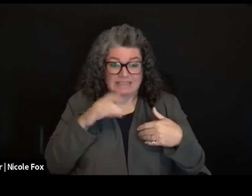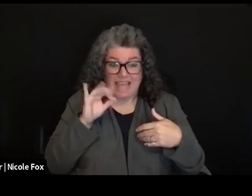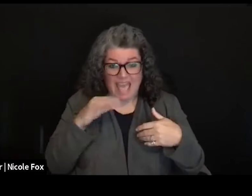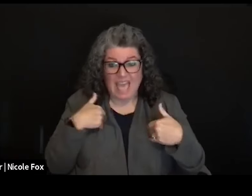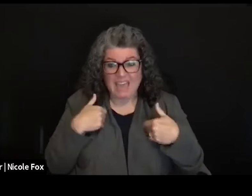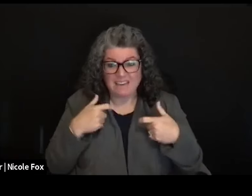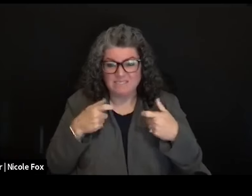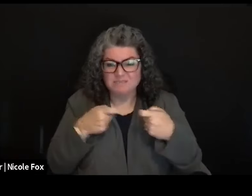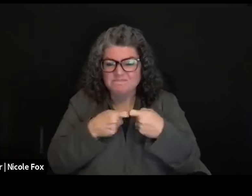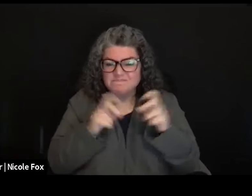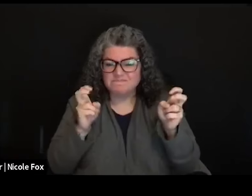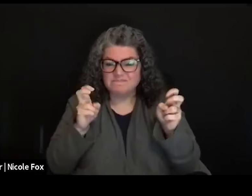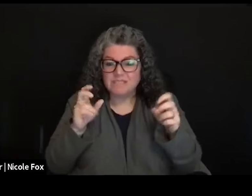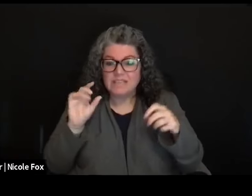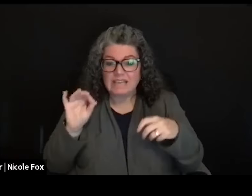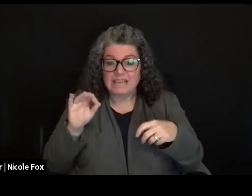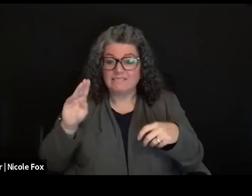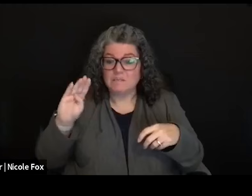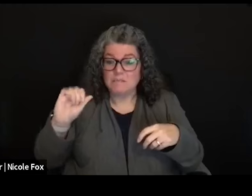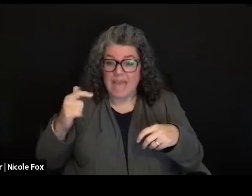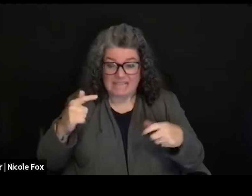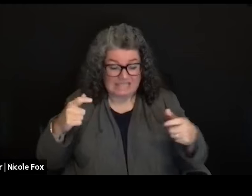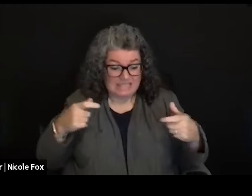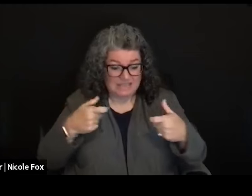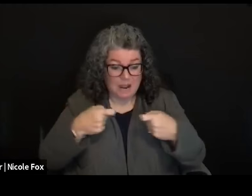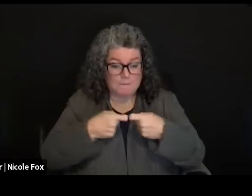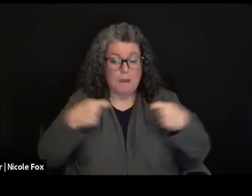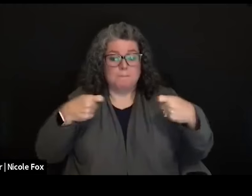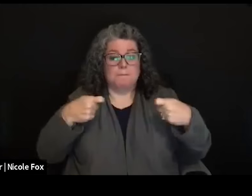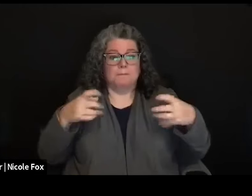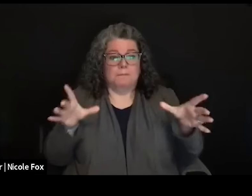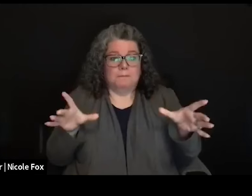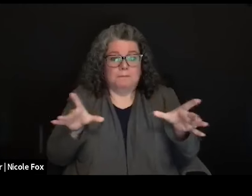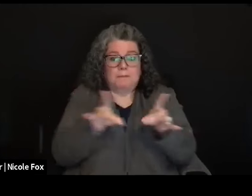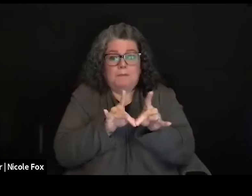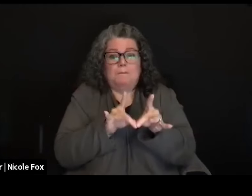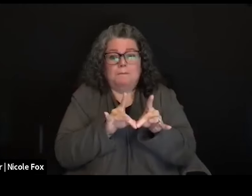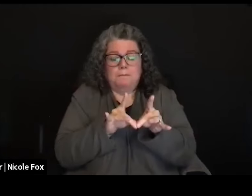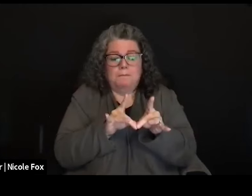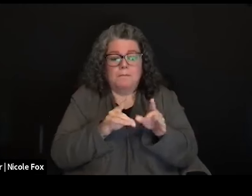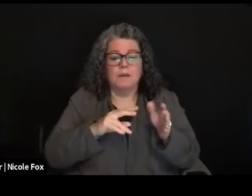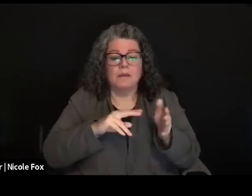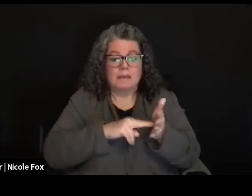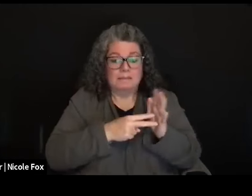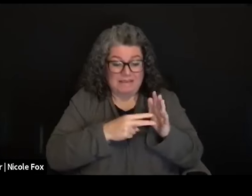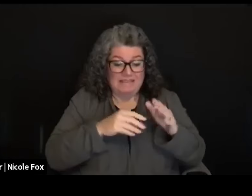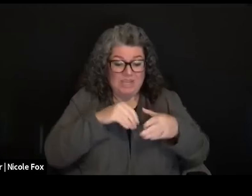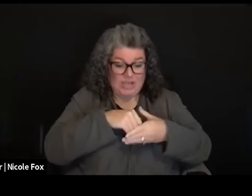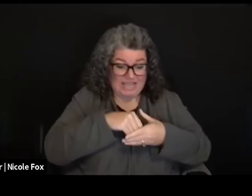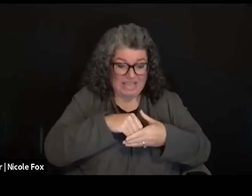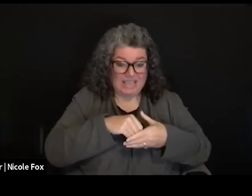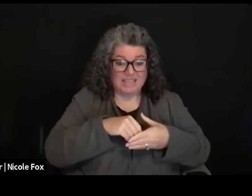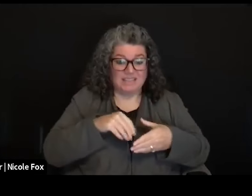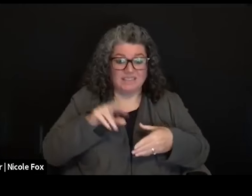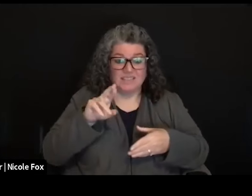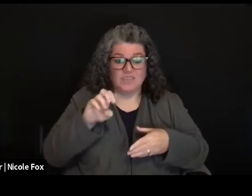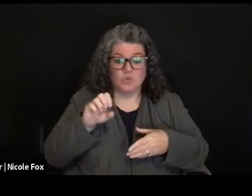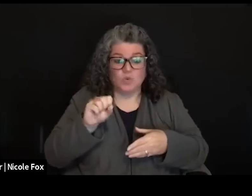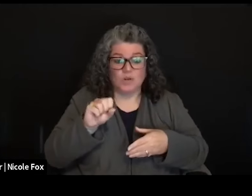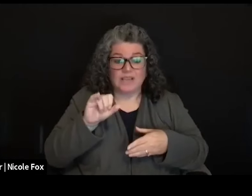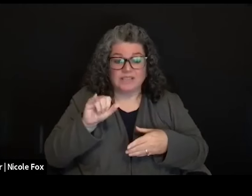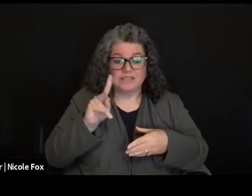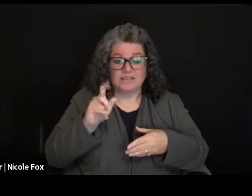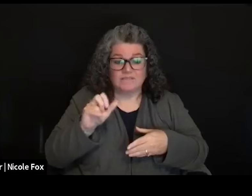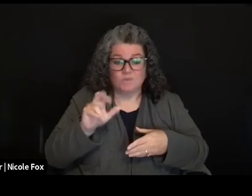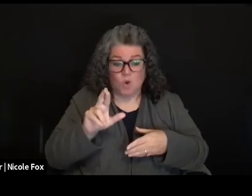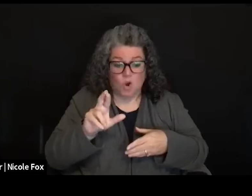and put them opposite to one another and they won't come together, that's what's happening. So these particles are suspended in the reservoir and they're bouncing off one another. They're